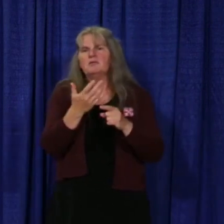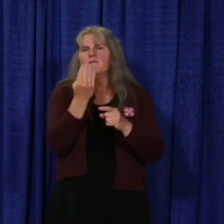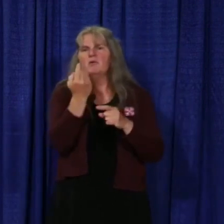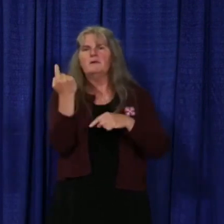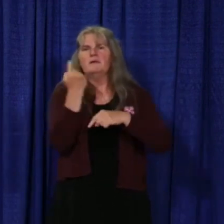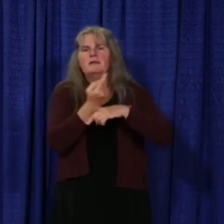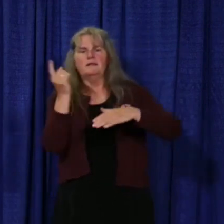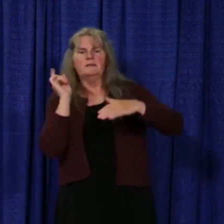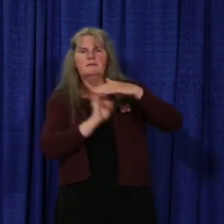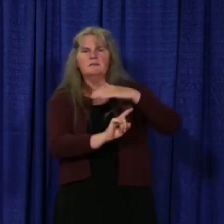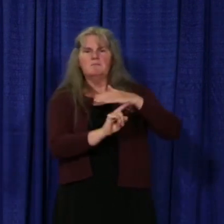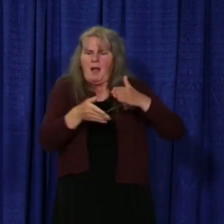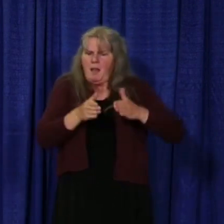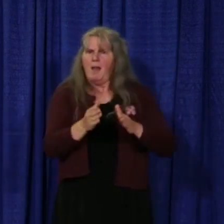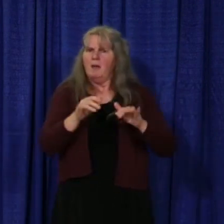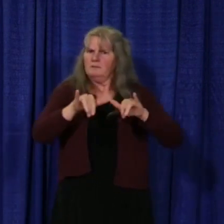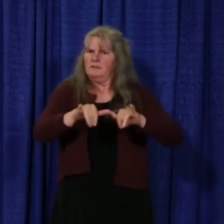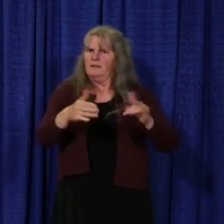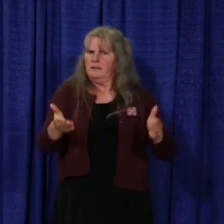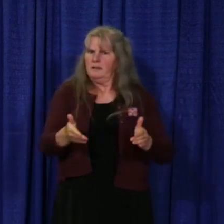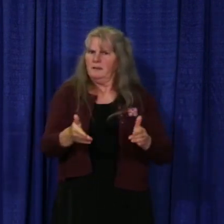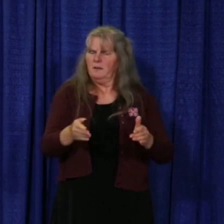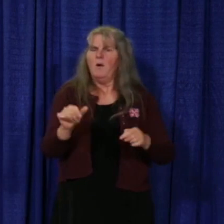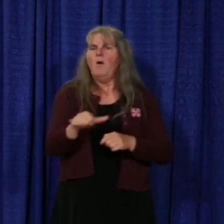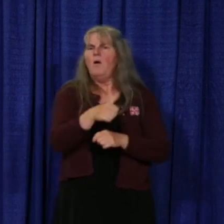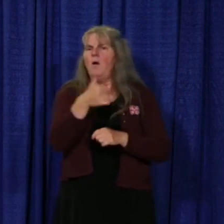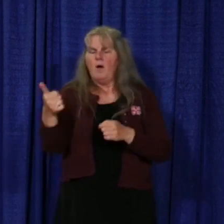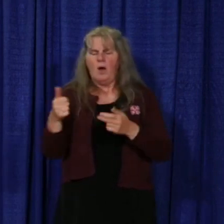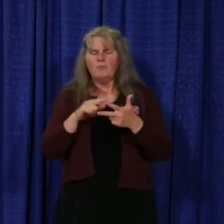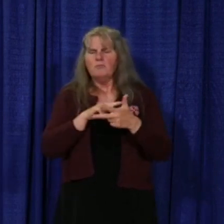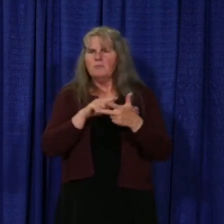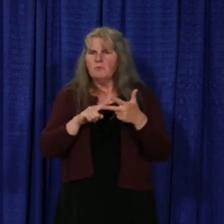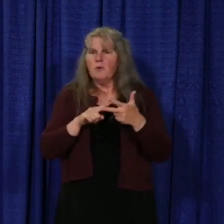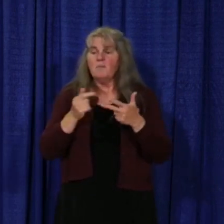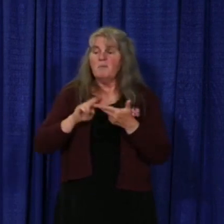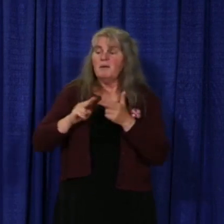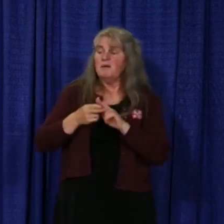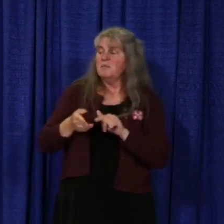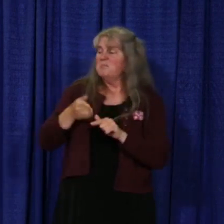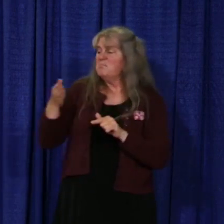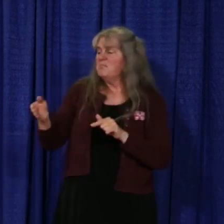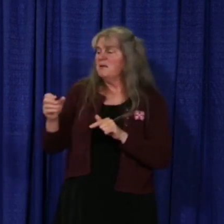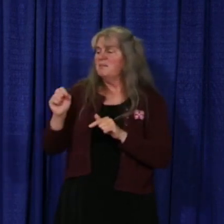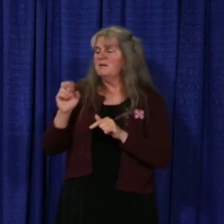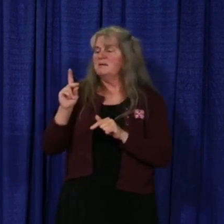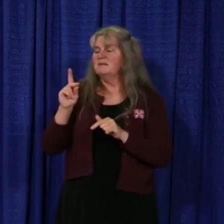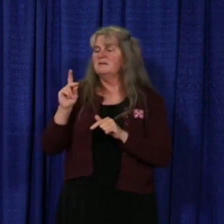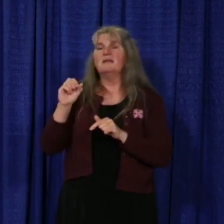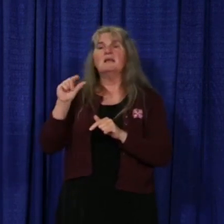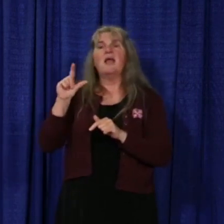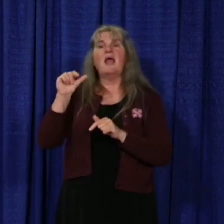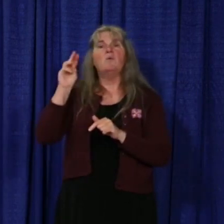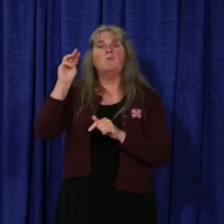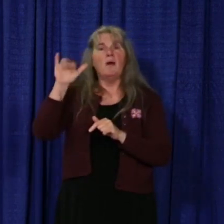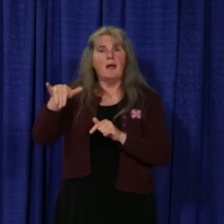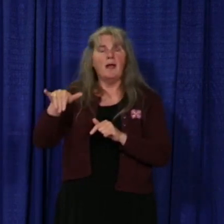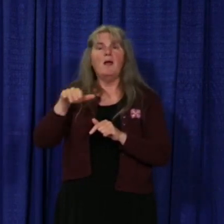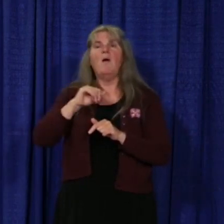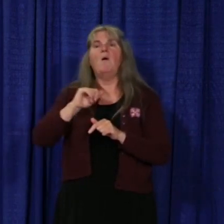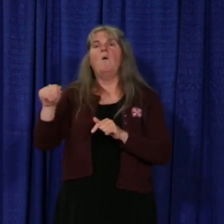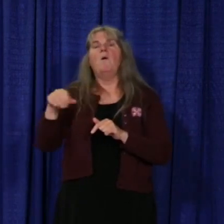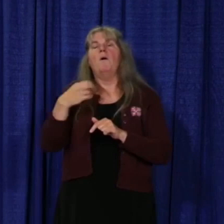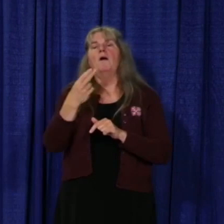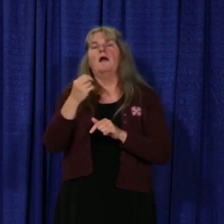here. In other cases, there are plates that could belong to our neighbors from Skagway or from Haines that are here to access